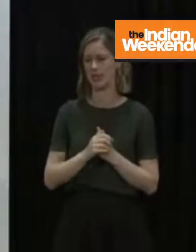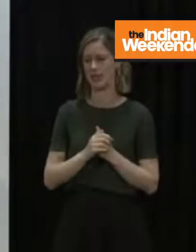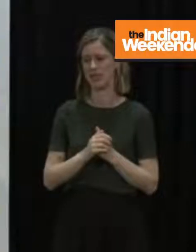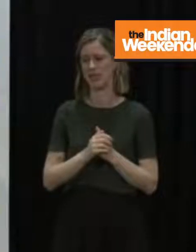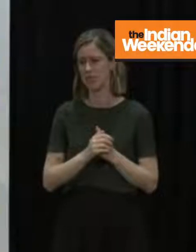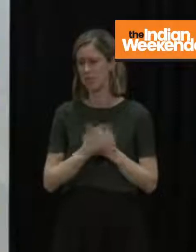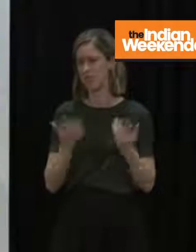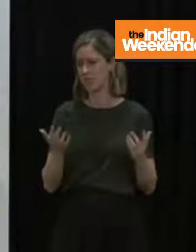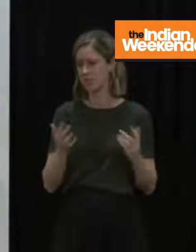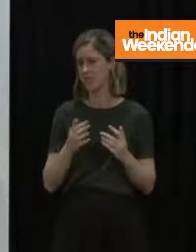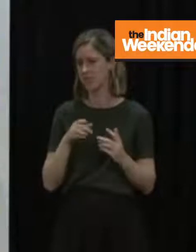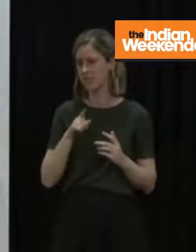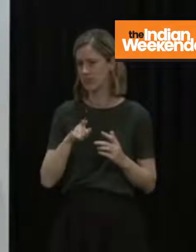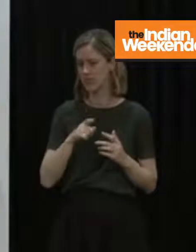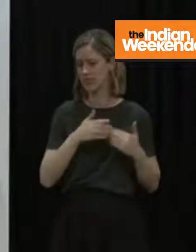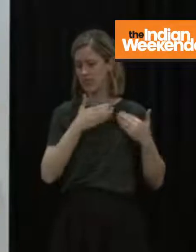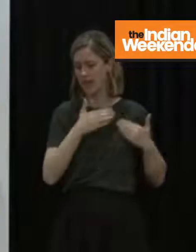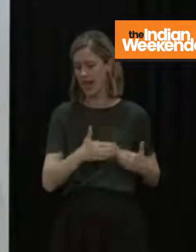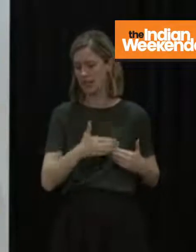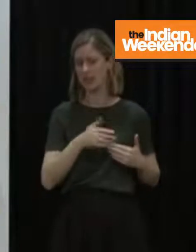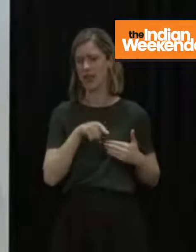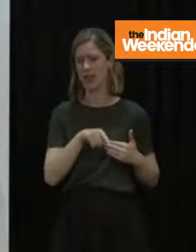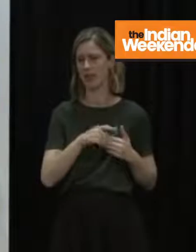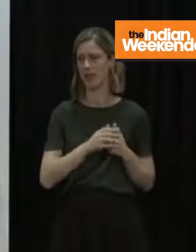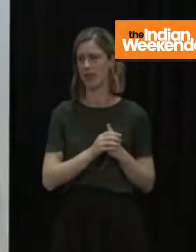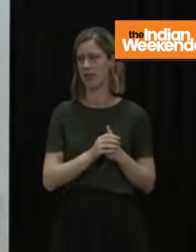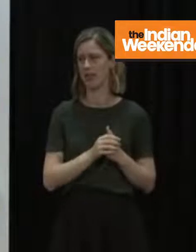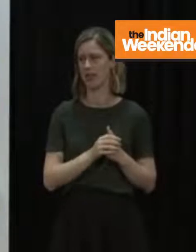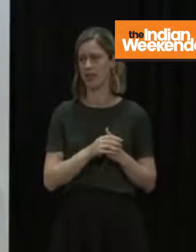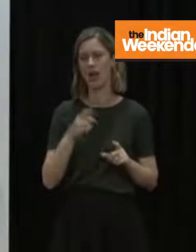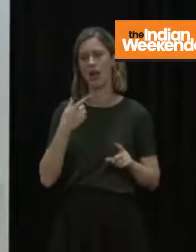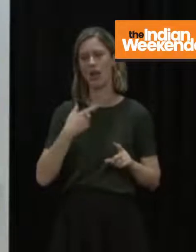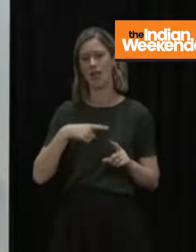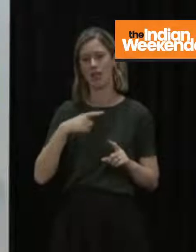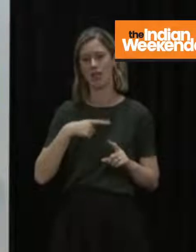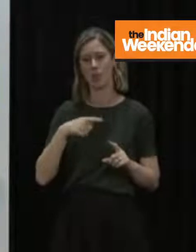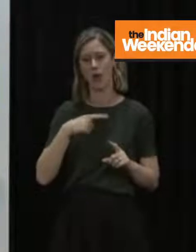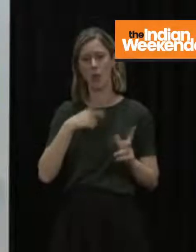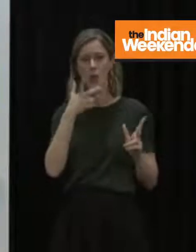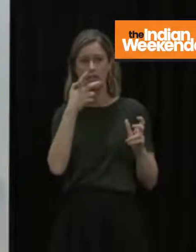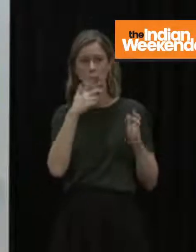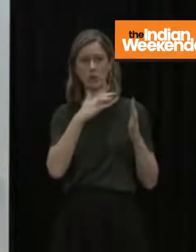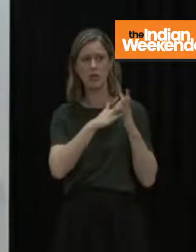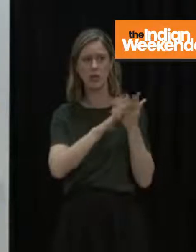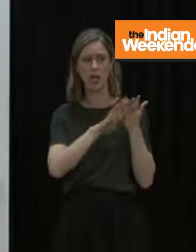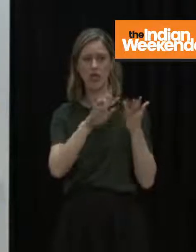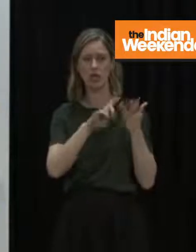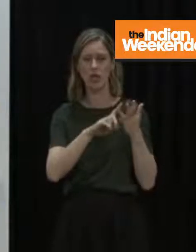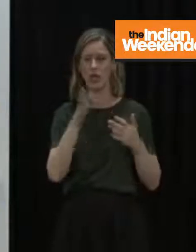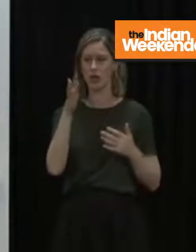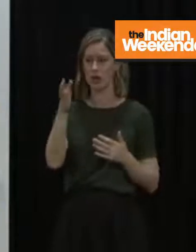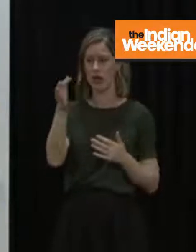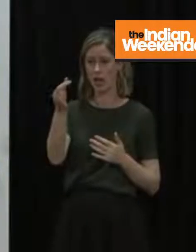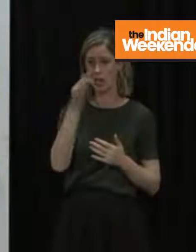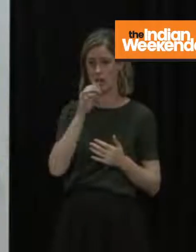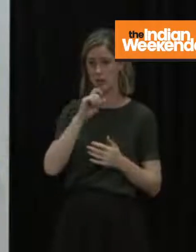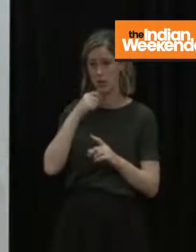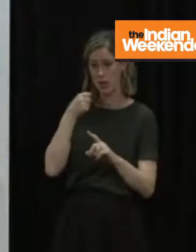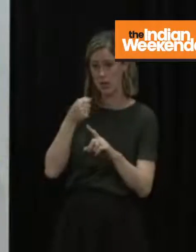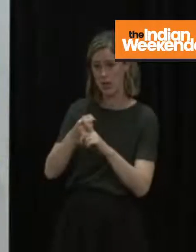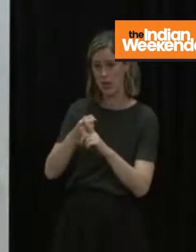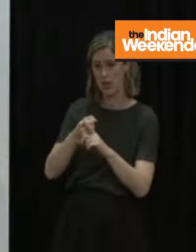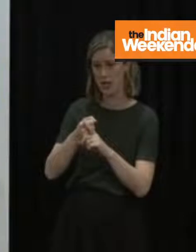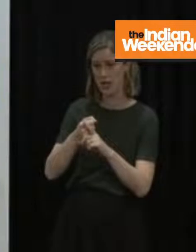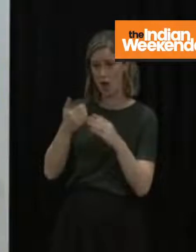the particular phase of this we're at. That's why we'll listen to the WHO and others. Have any impact on